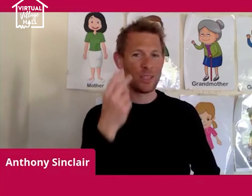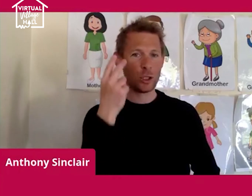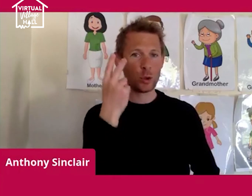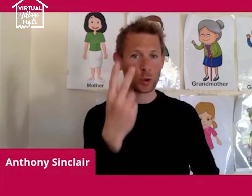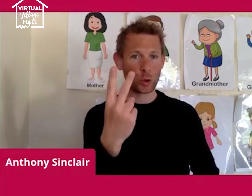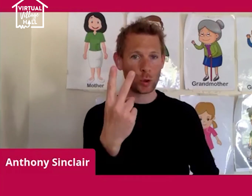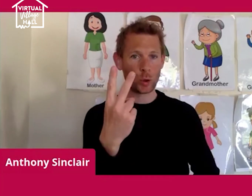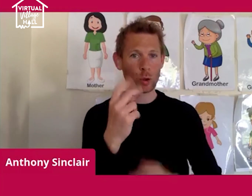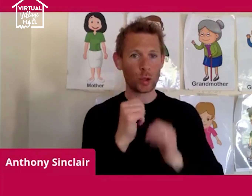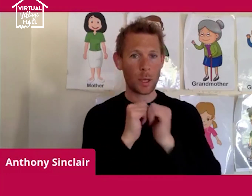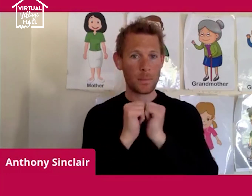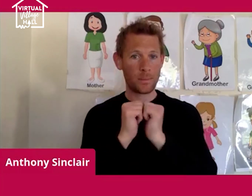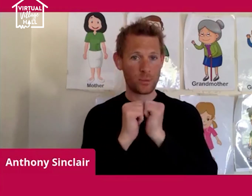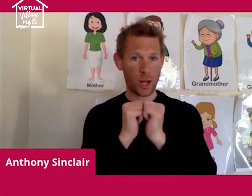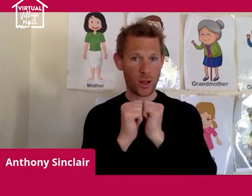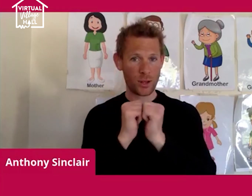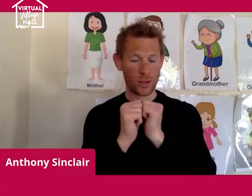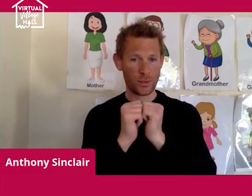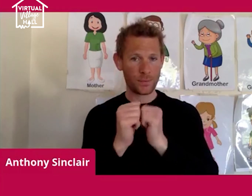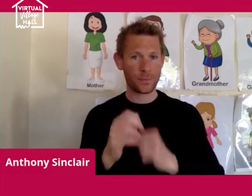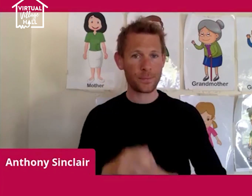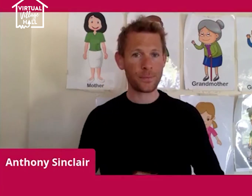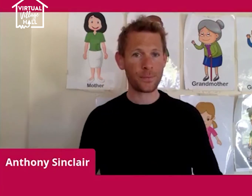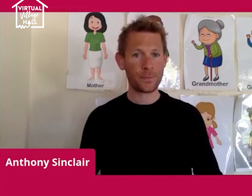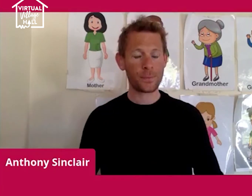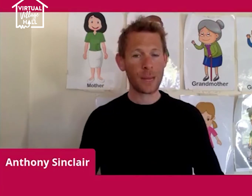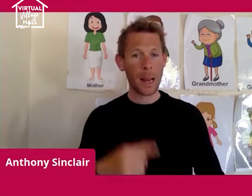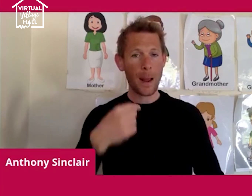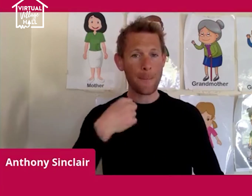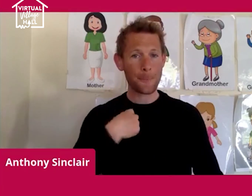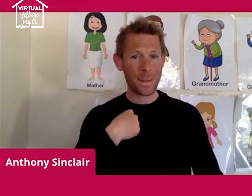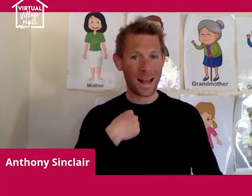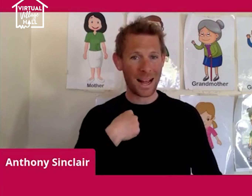I have 2 brothers.